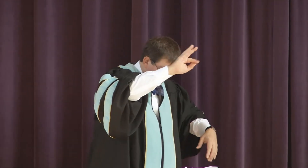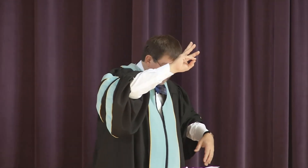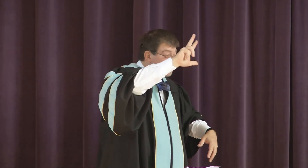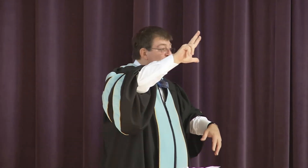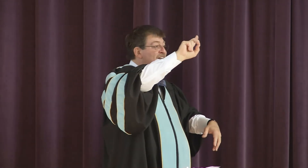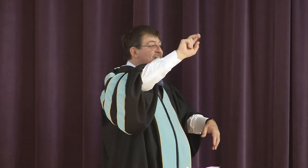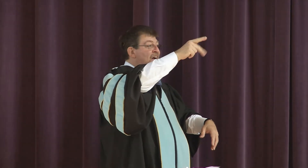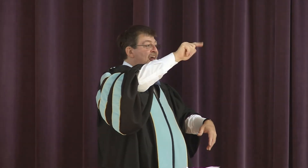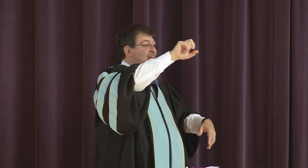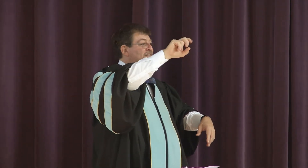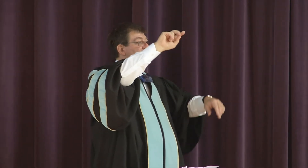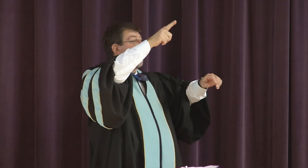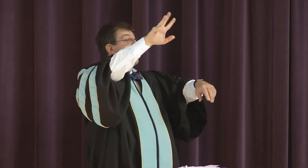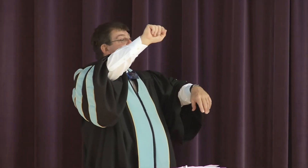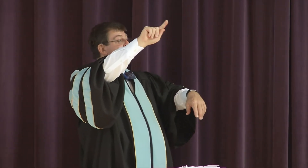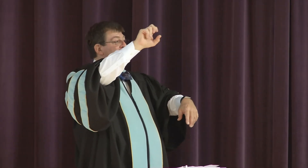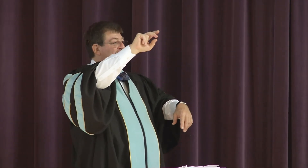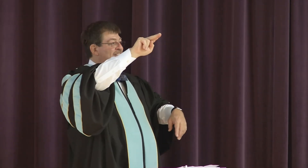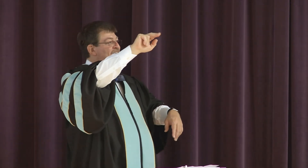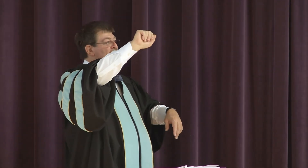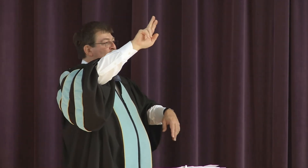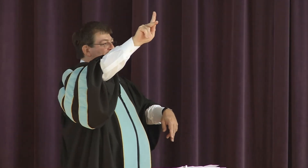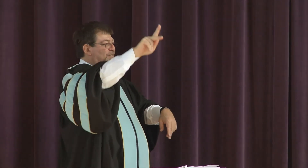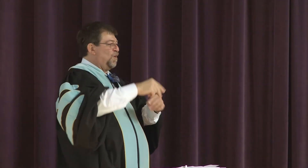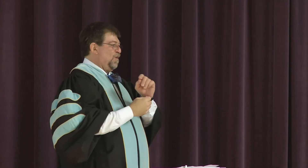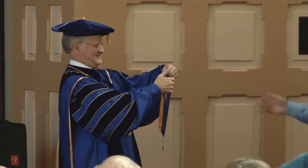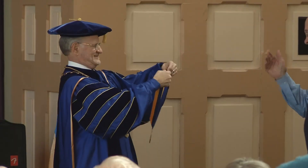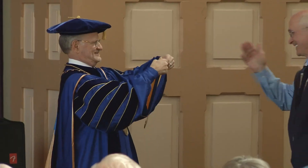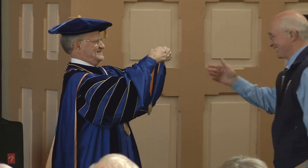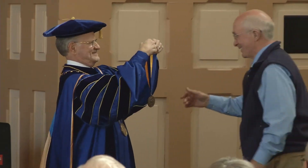Class of 1963, Douglas Watson.